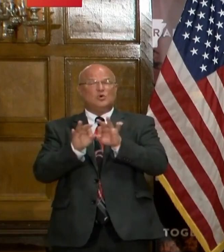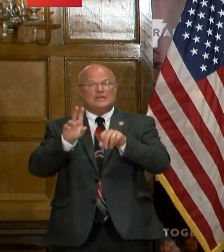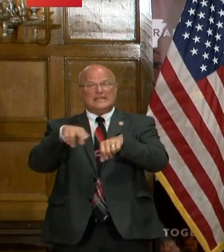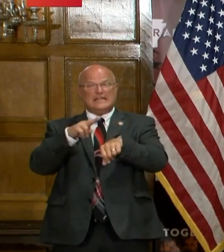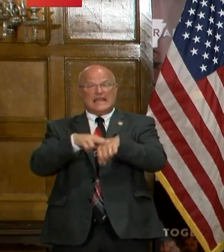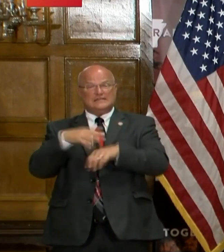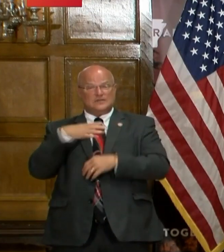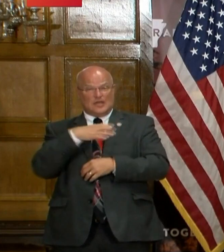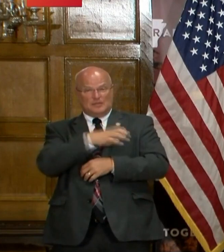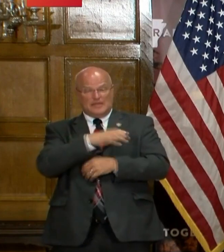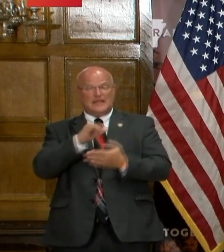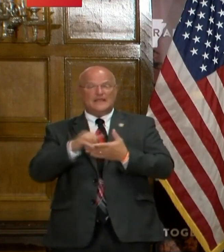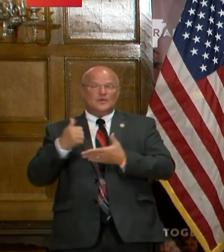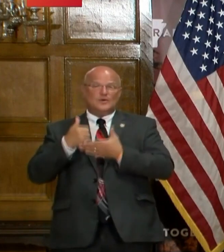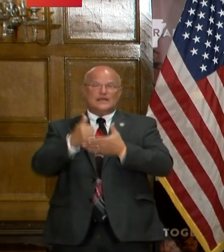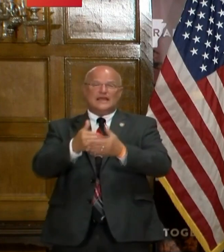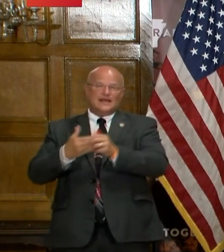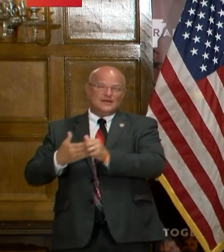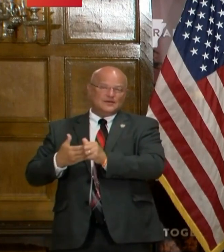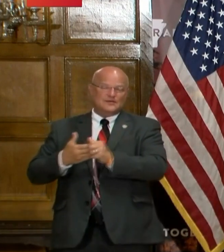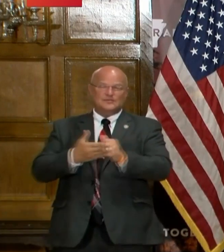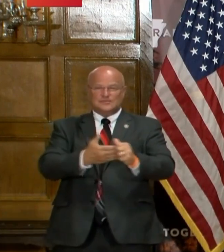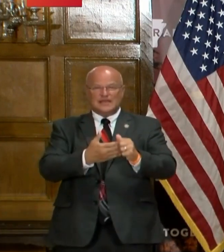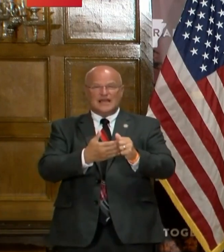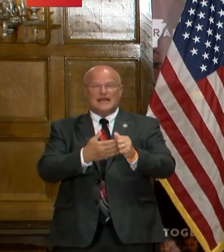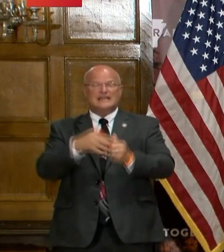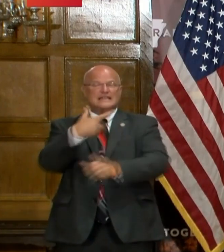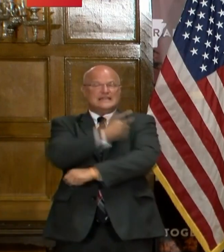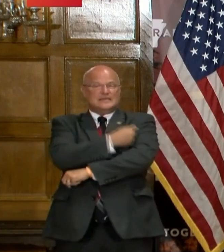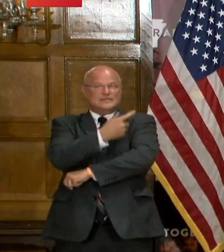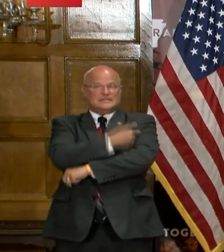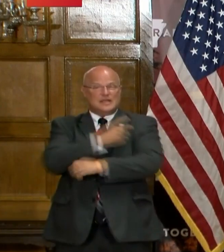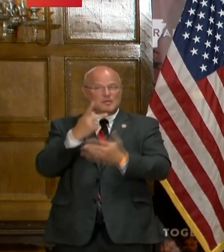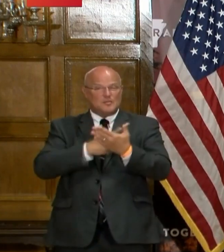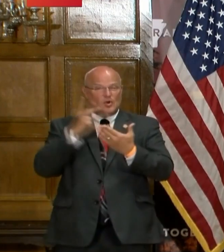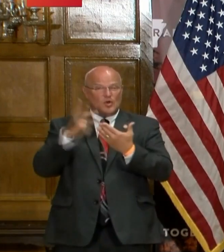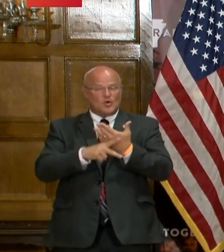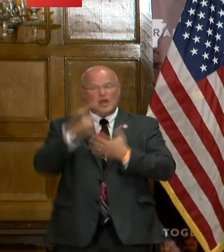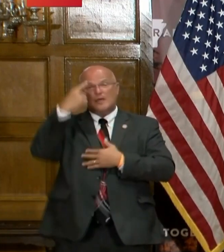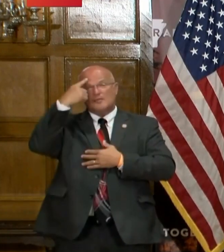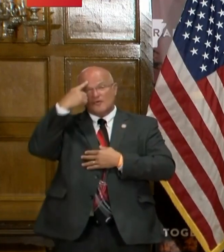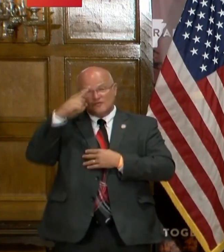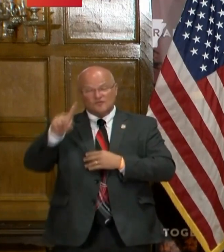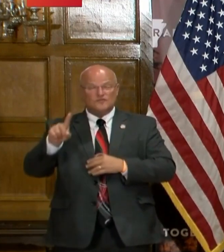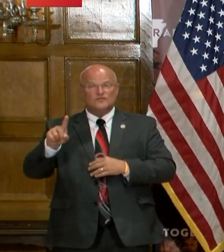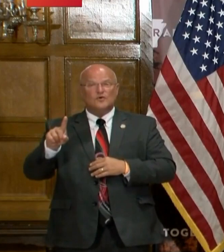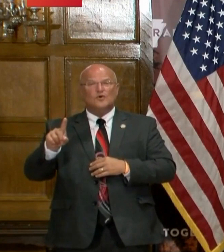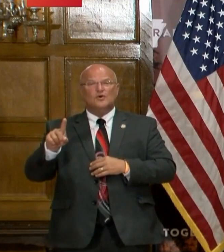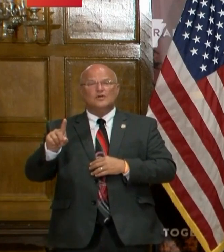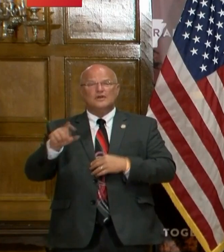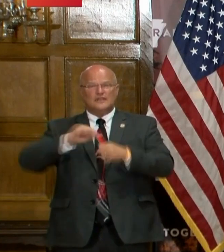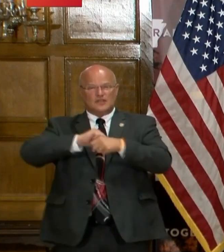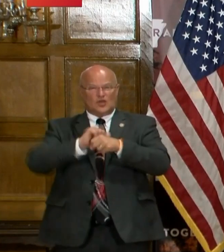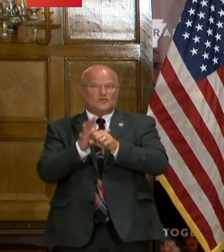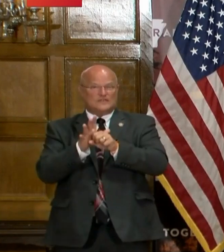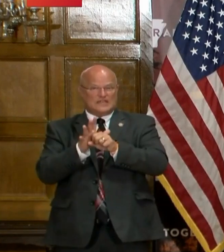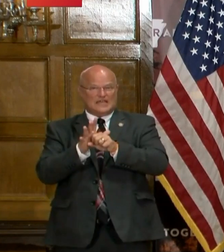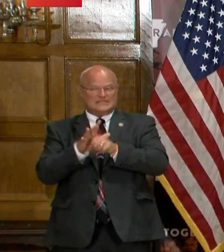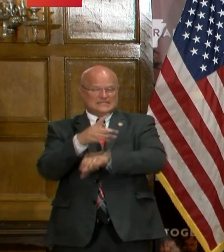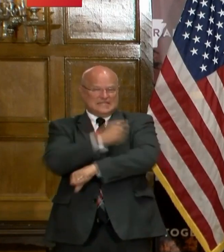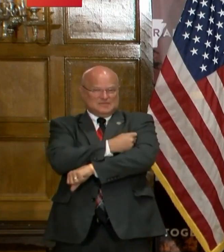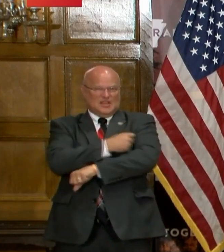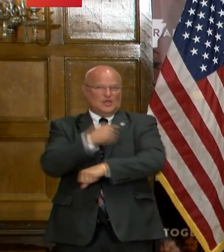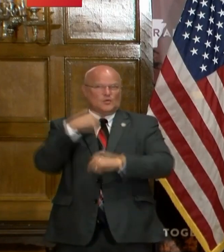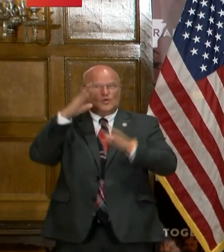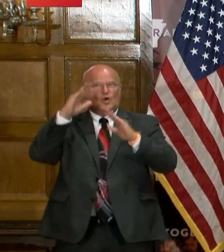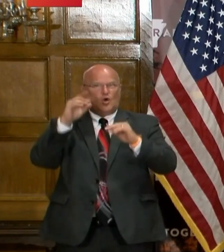national committee that will help guide the immunization program for the COVID-19 immunization